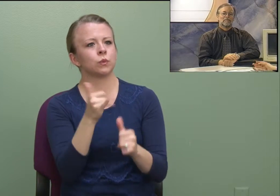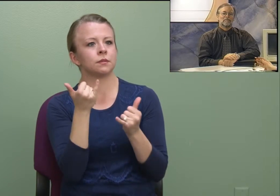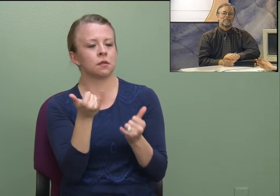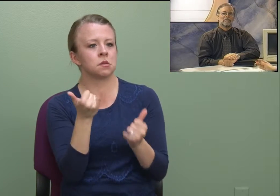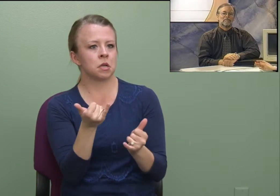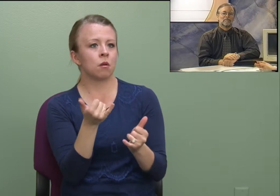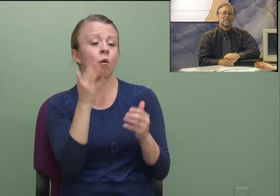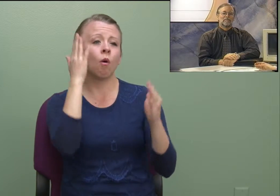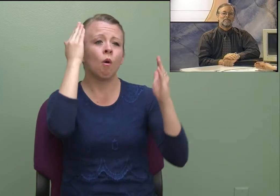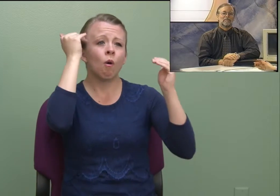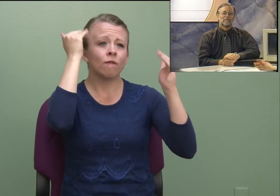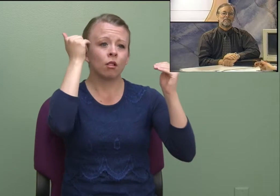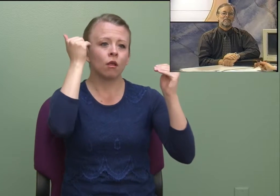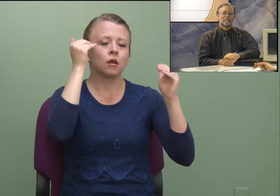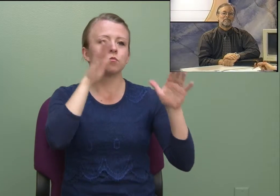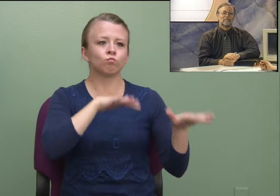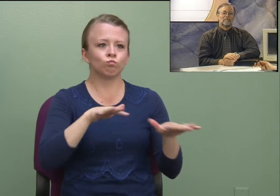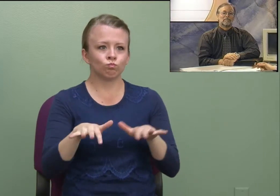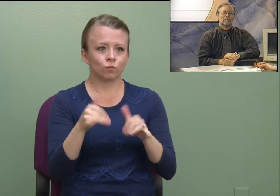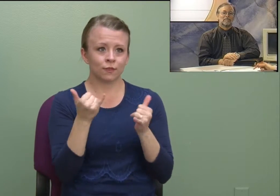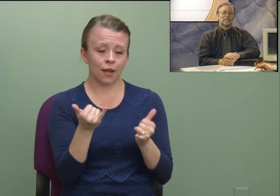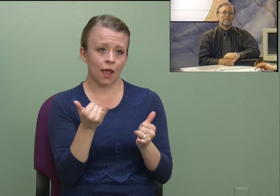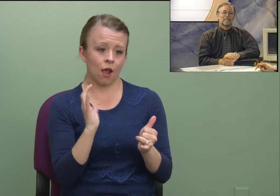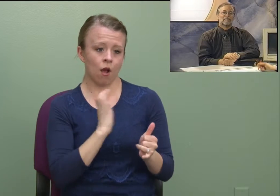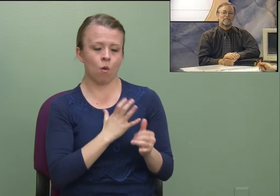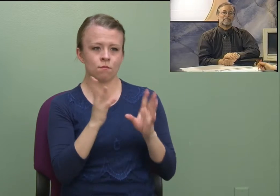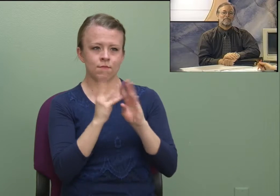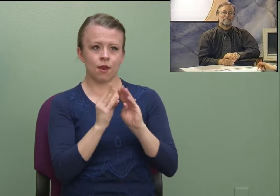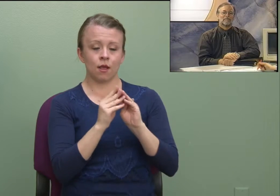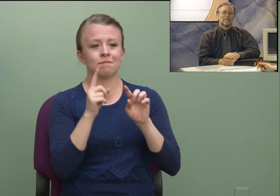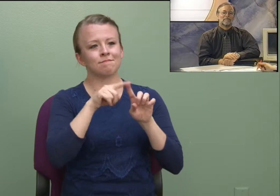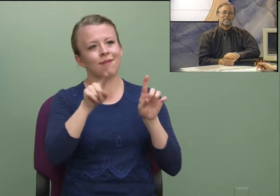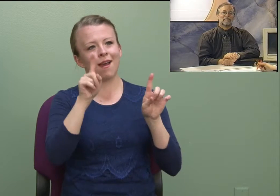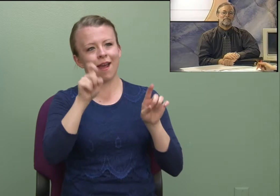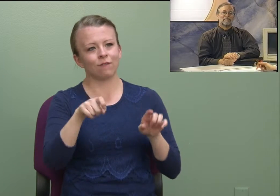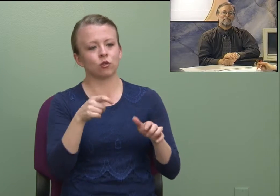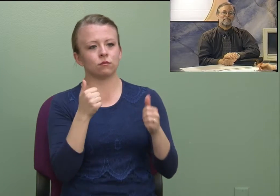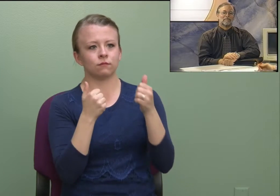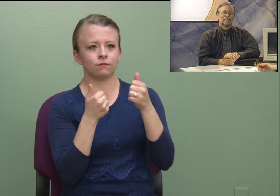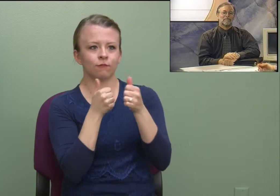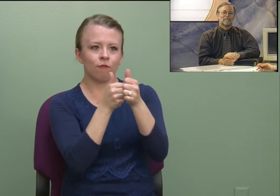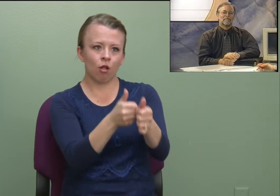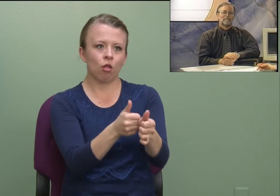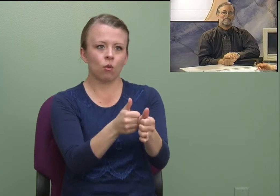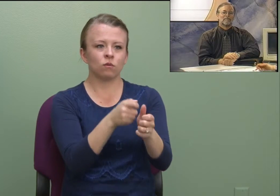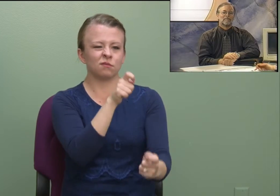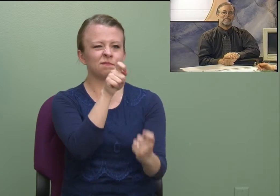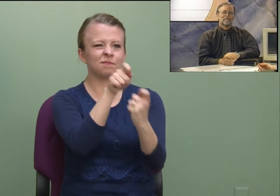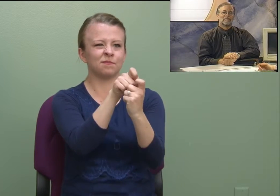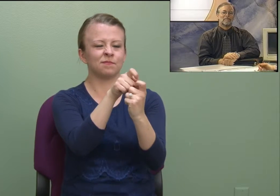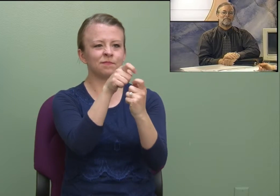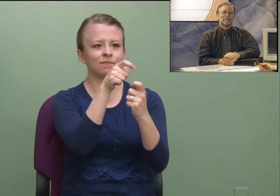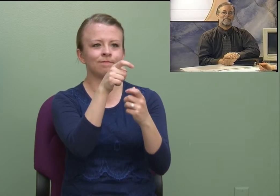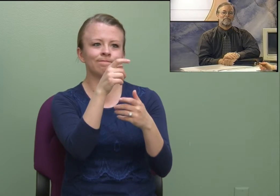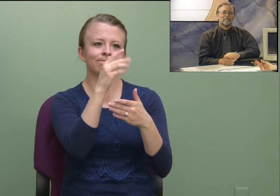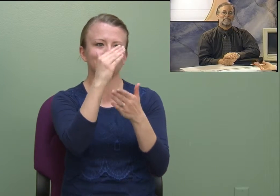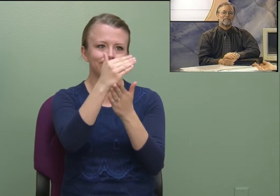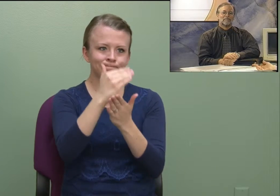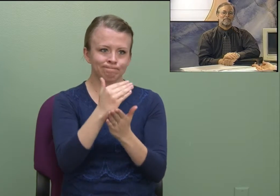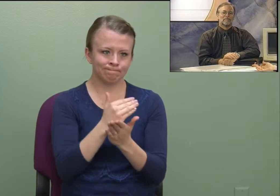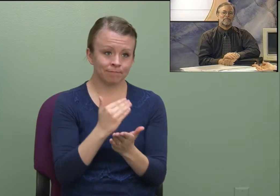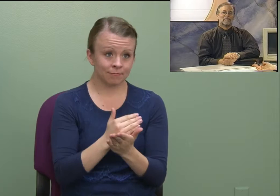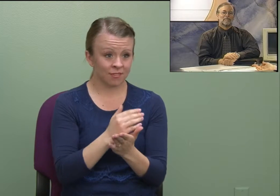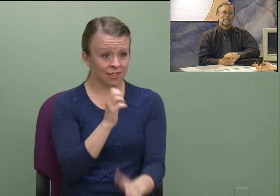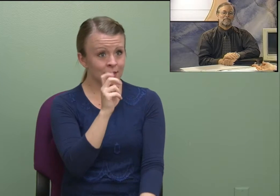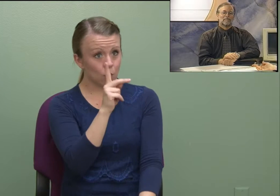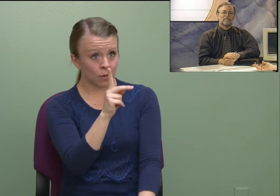make it as informal as possible, but we do have to follow a certain format to make it fair for everybody.